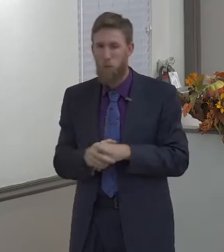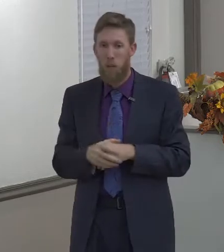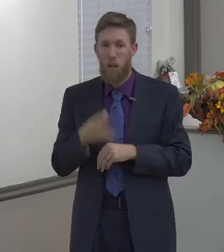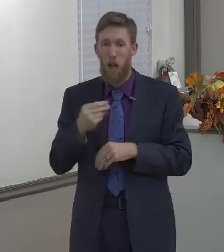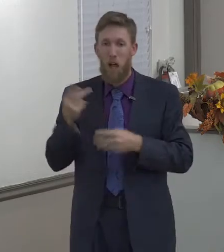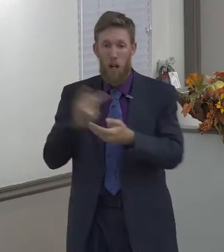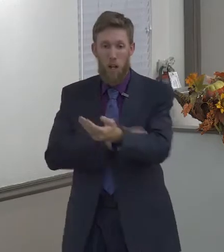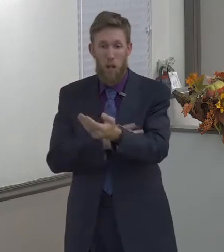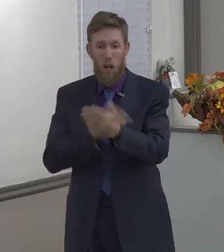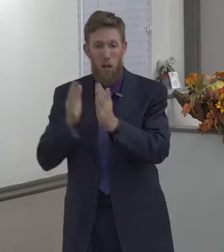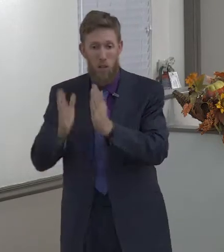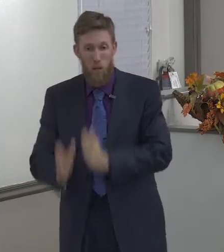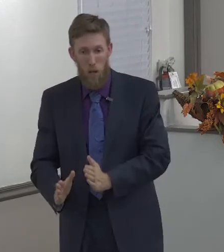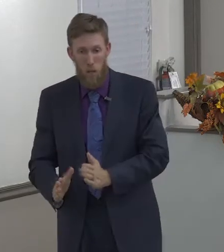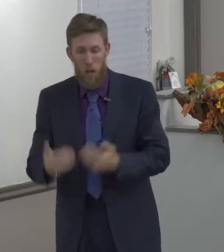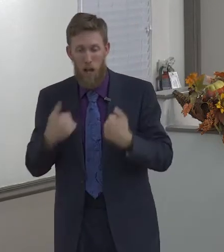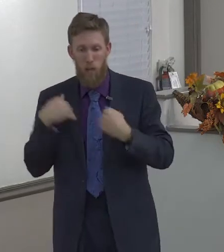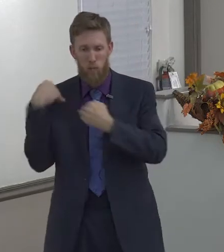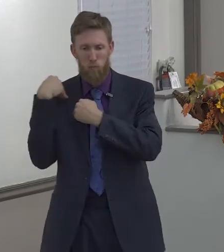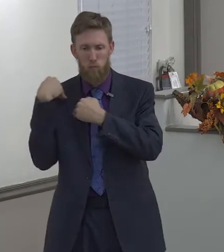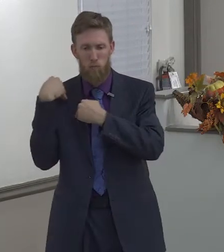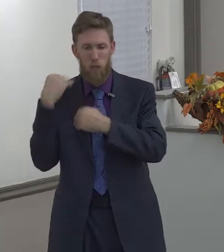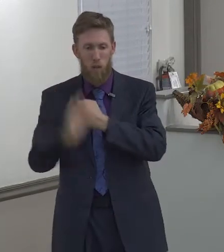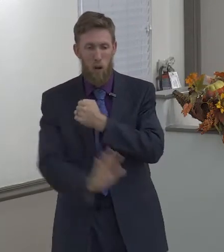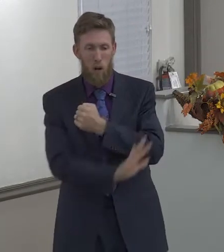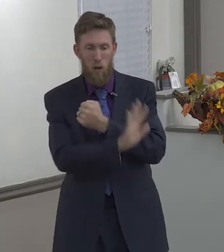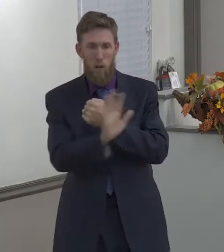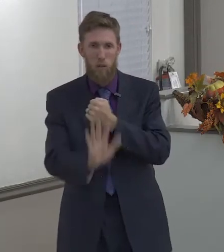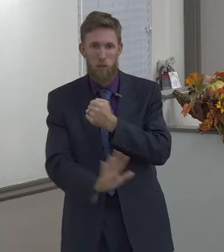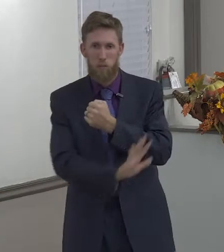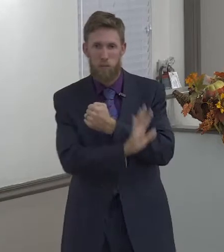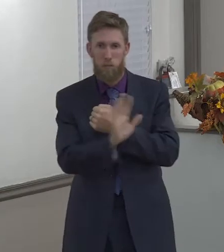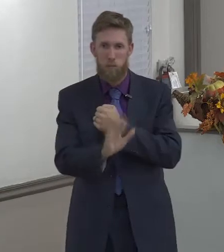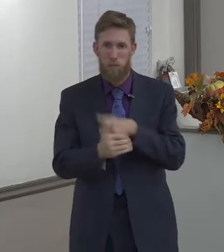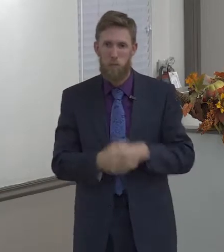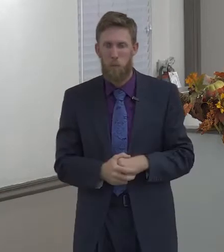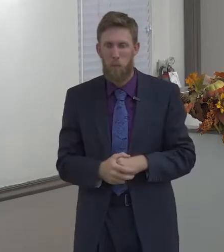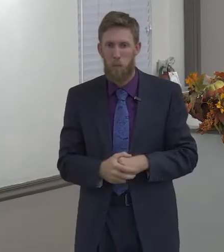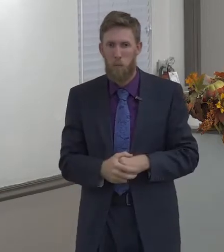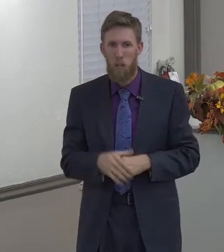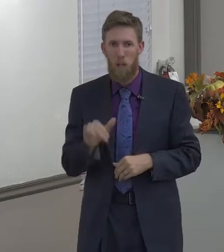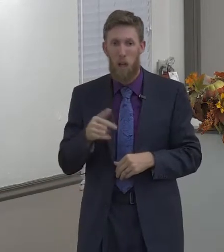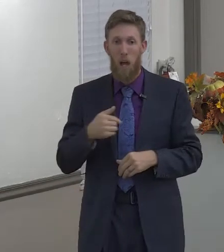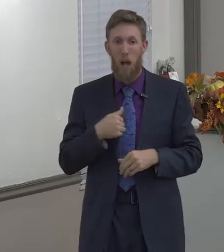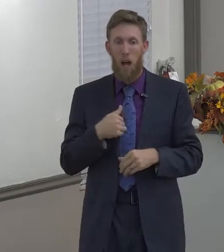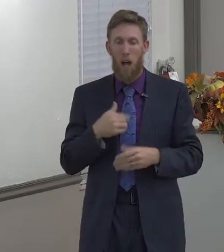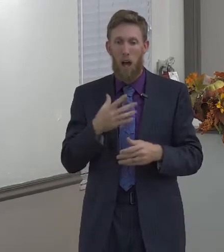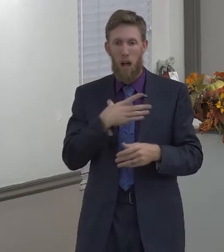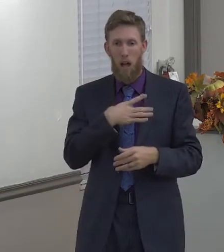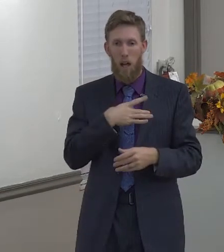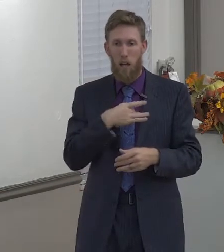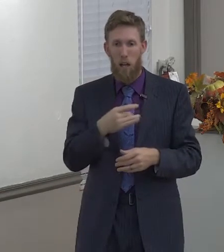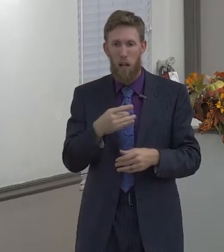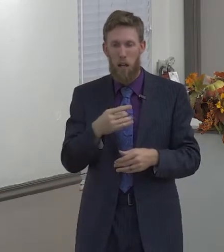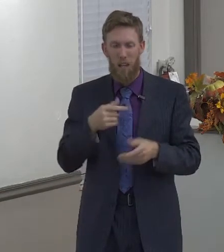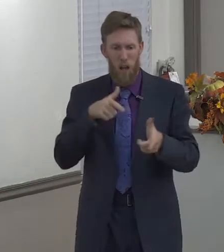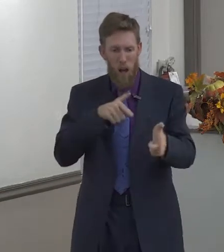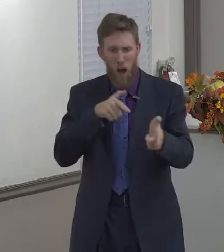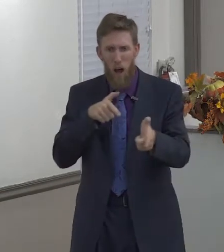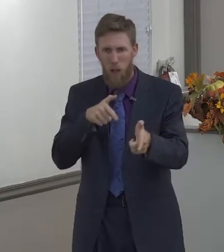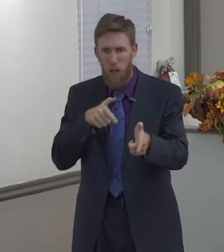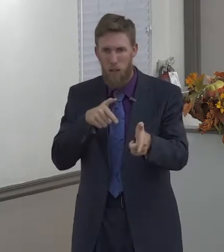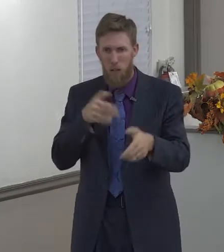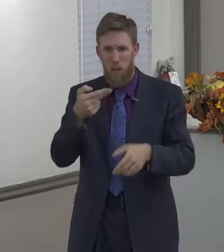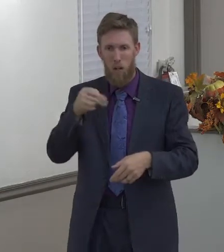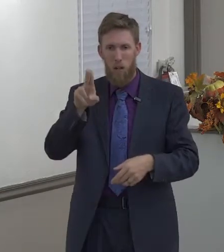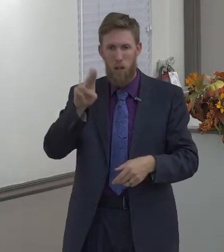can guarantee you something. When I go hunting, I know where the elk are. I guarantee you I know